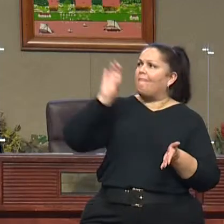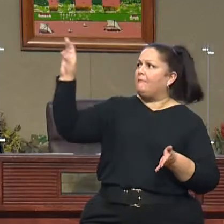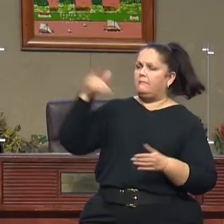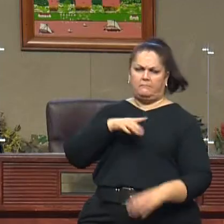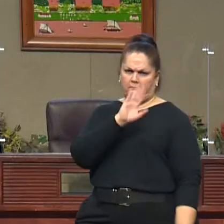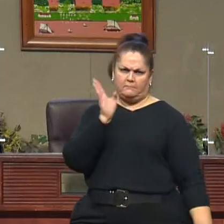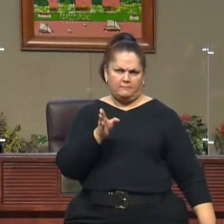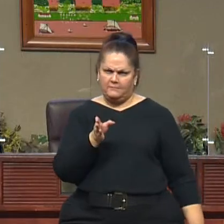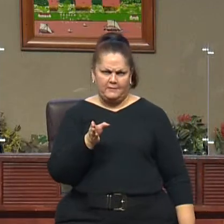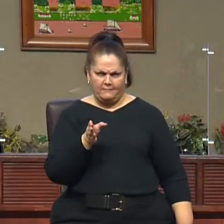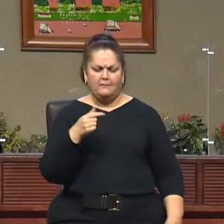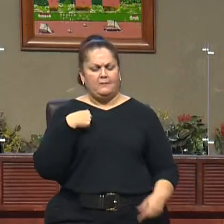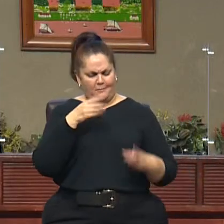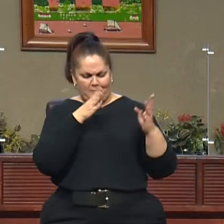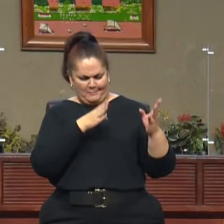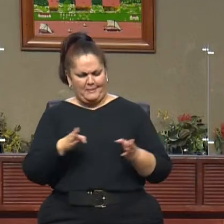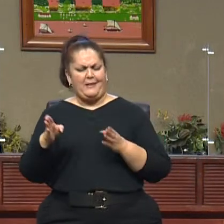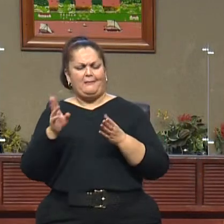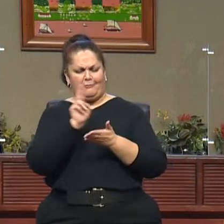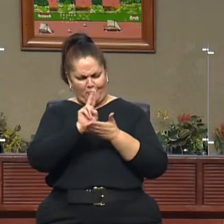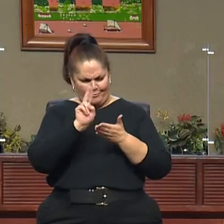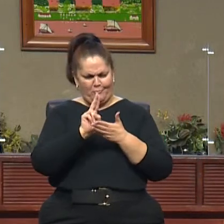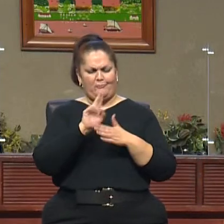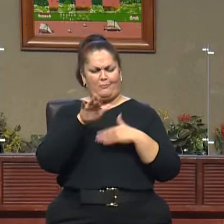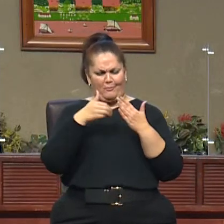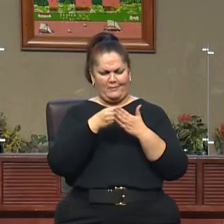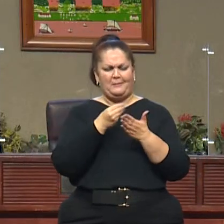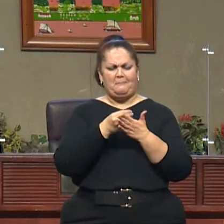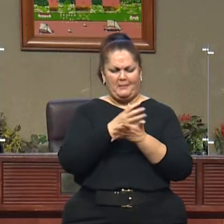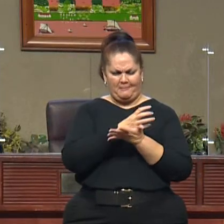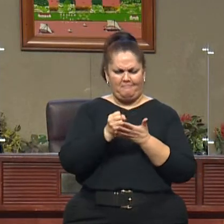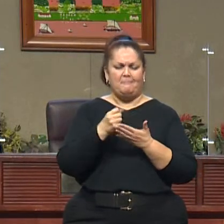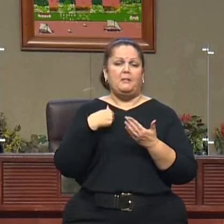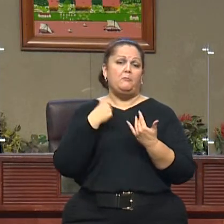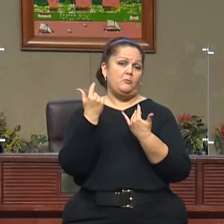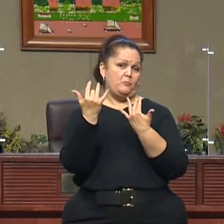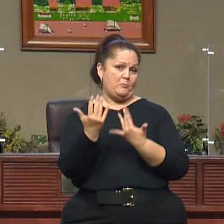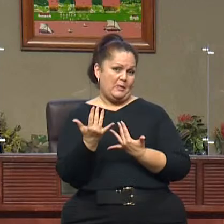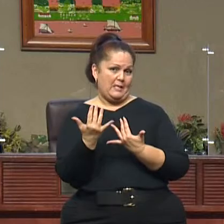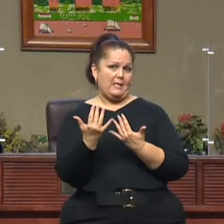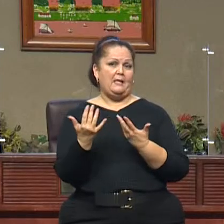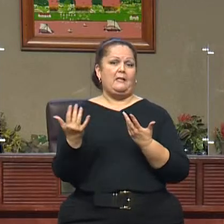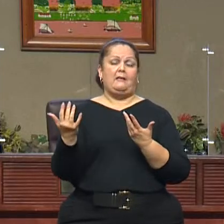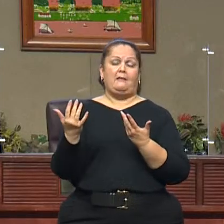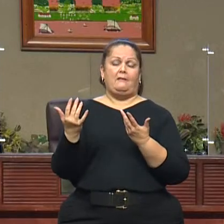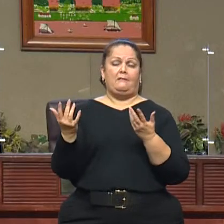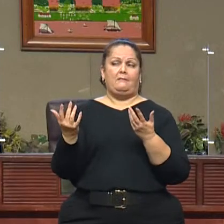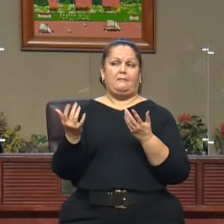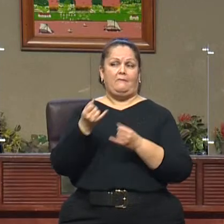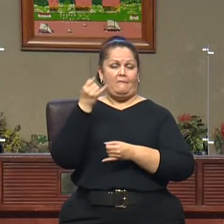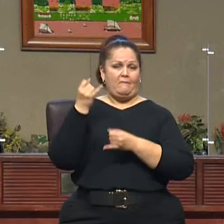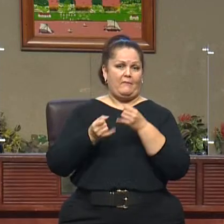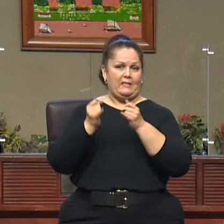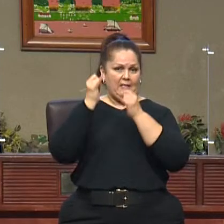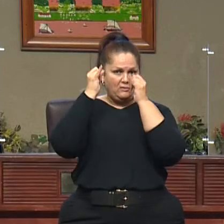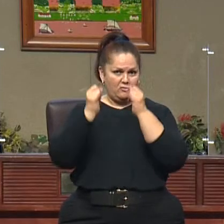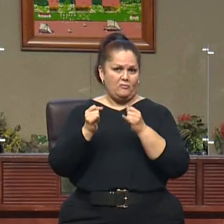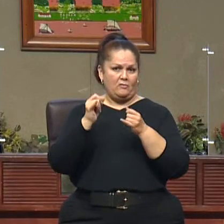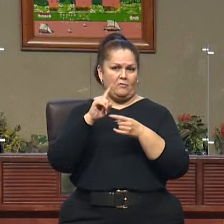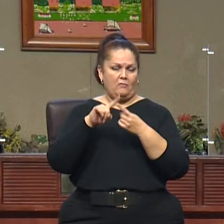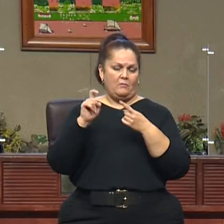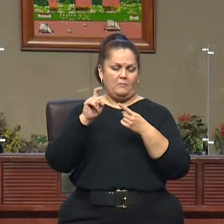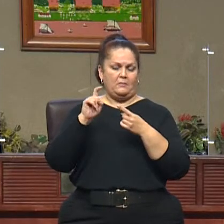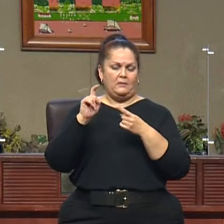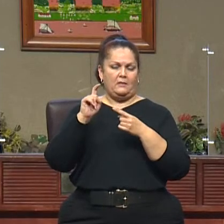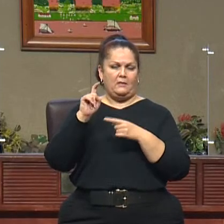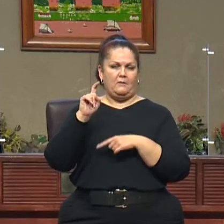plans, contingency plans. We have been awaiting the final specific instructions from the U.S. Treasury